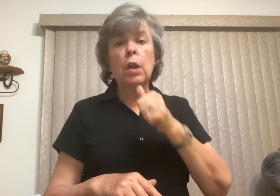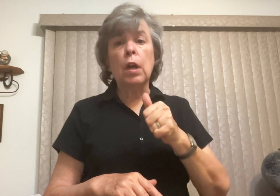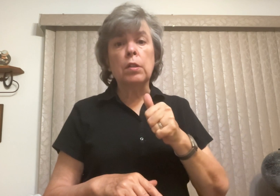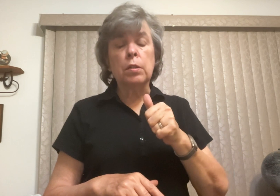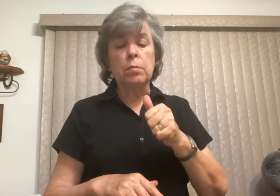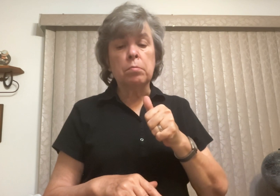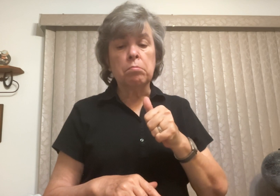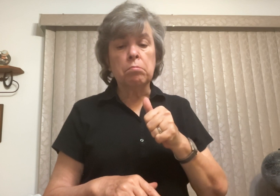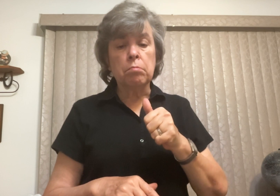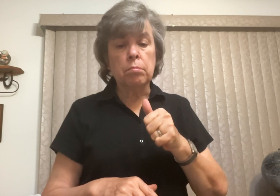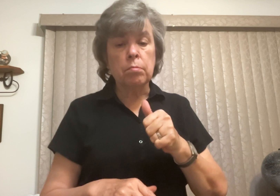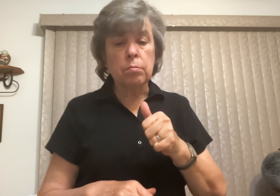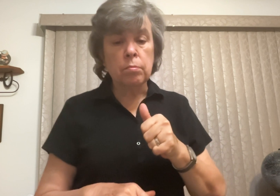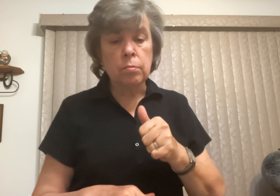not.